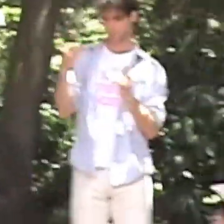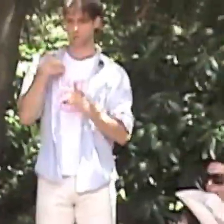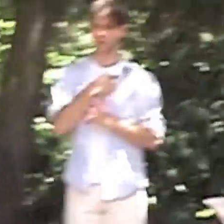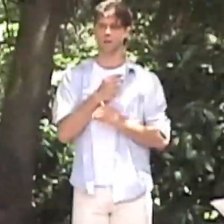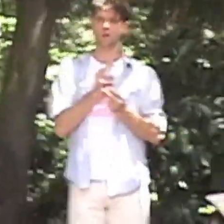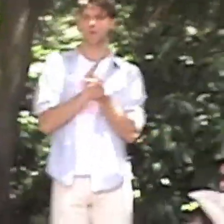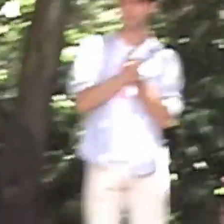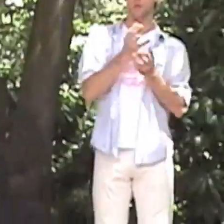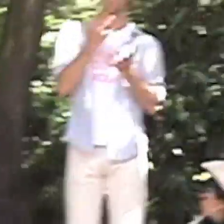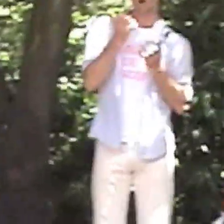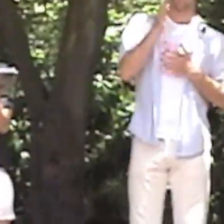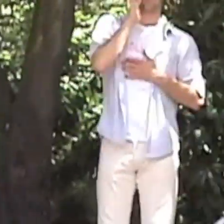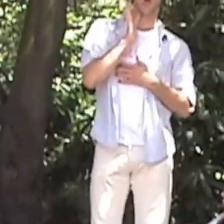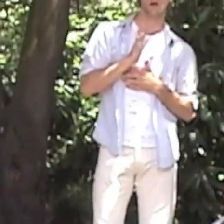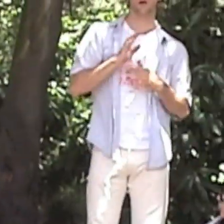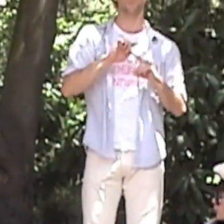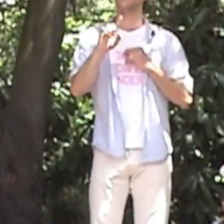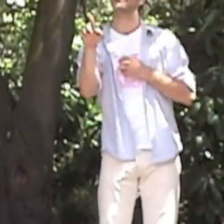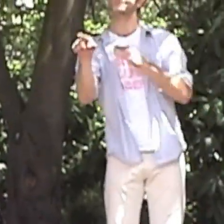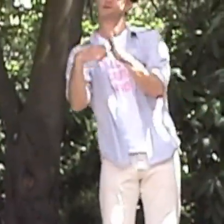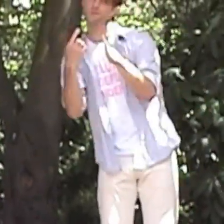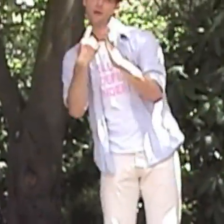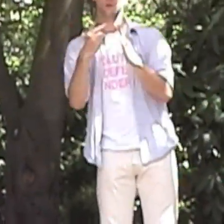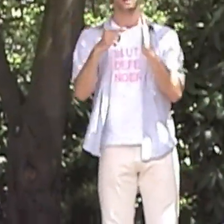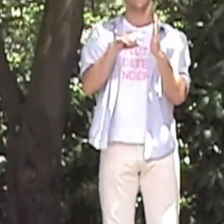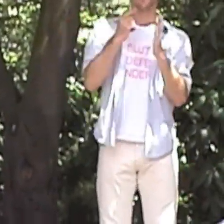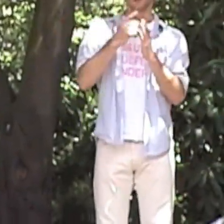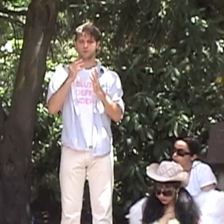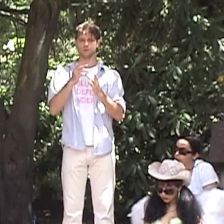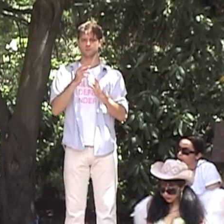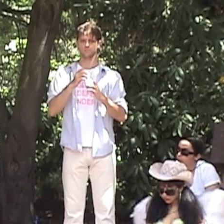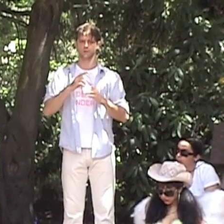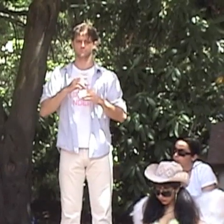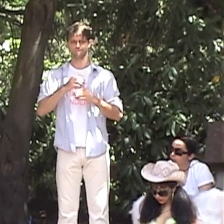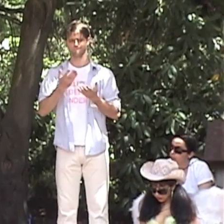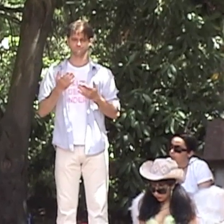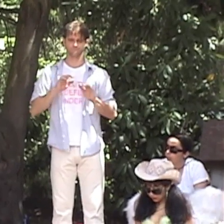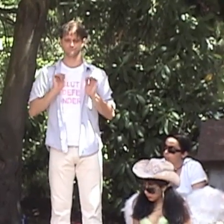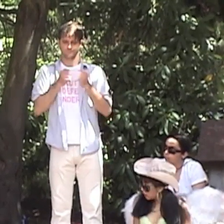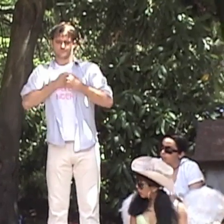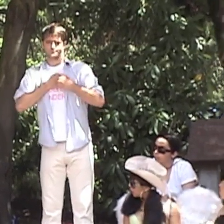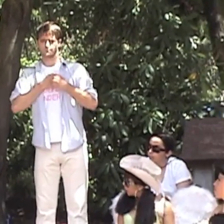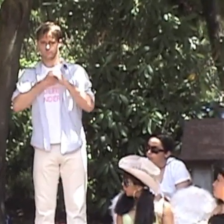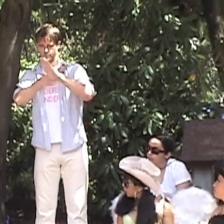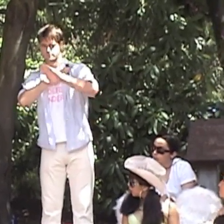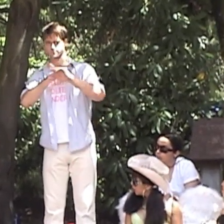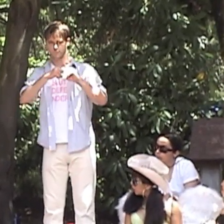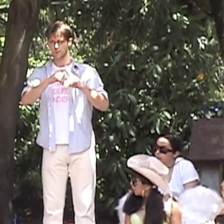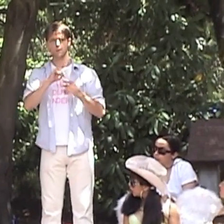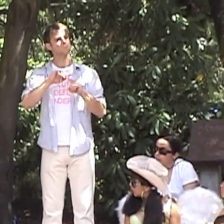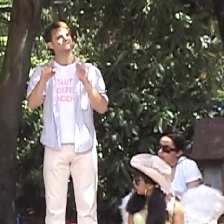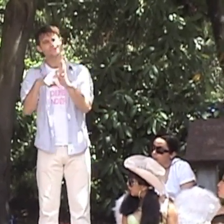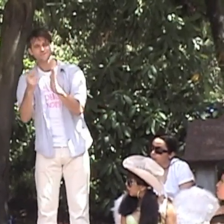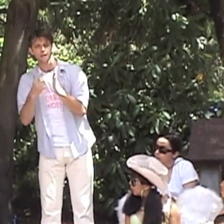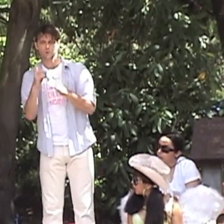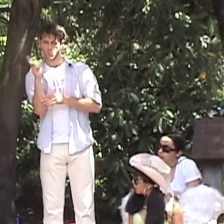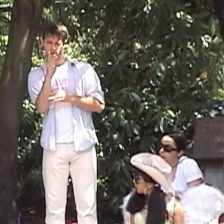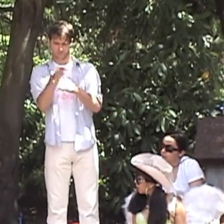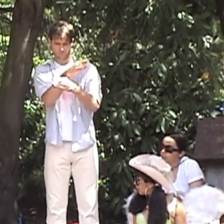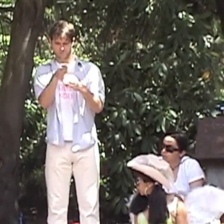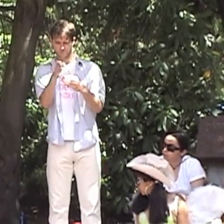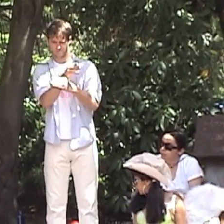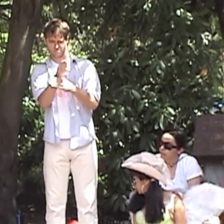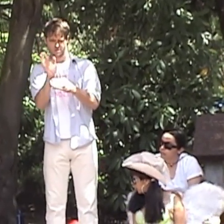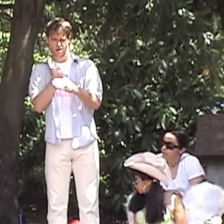only sometimes. To be prudent and pious, but only sometimes. Where is the in-between? Where lies our acknowledgement of our